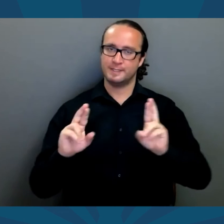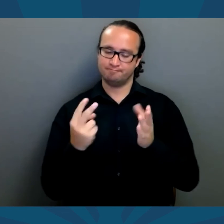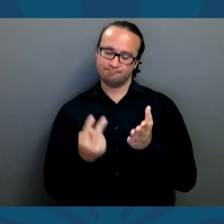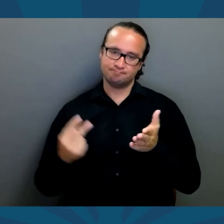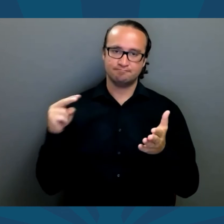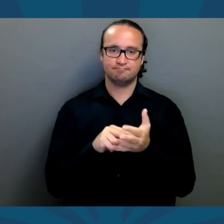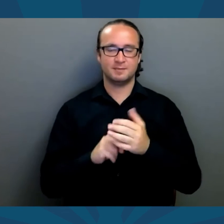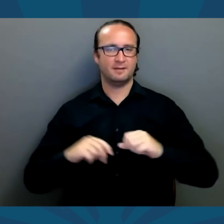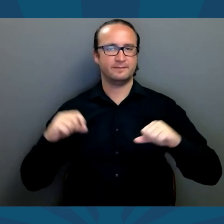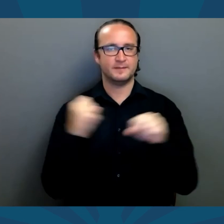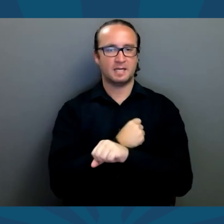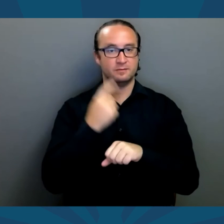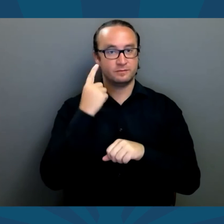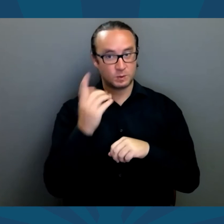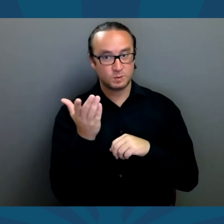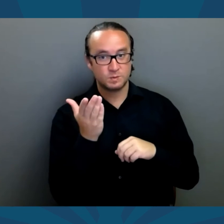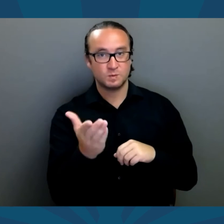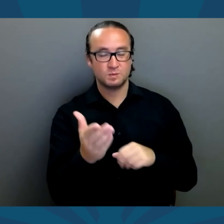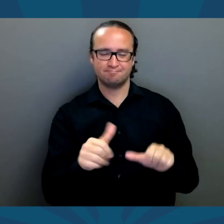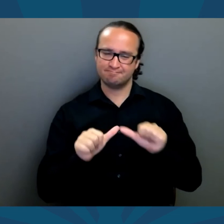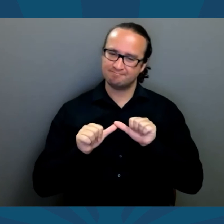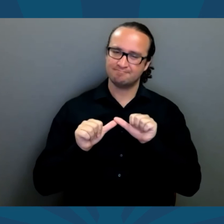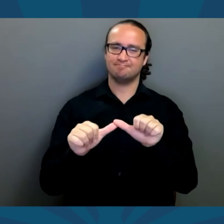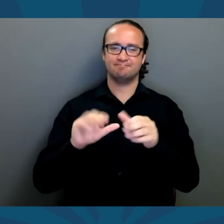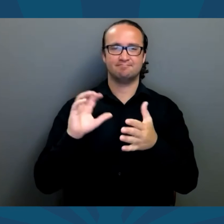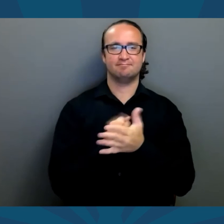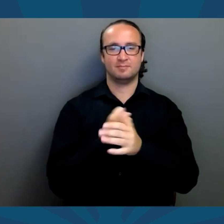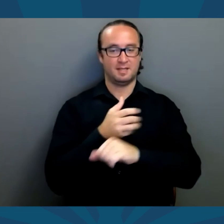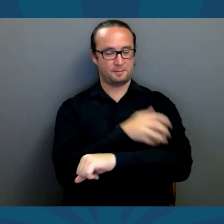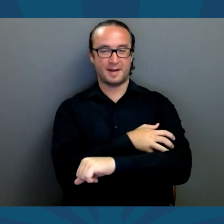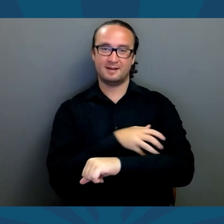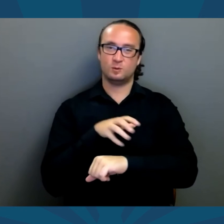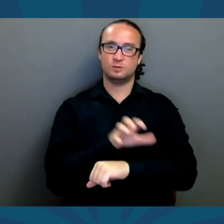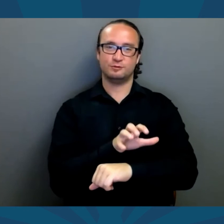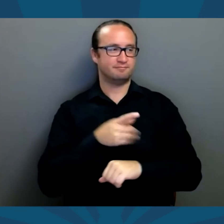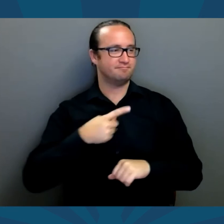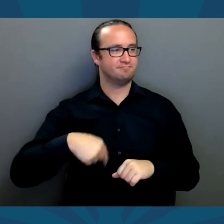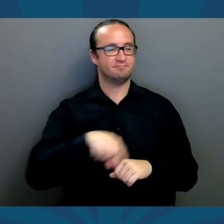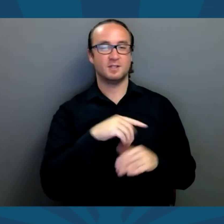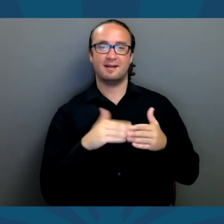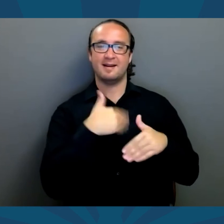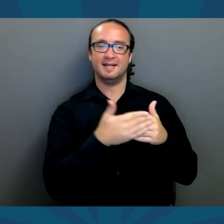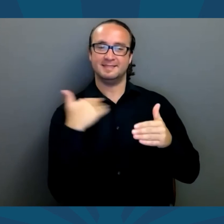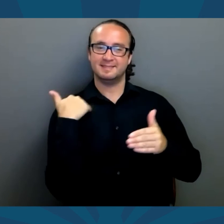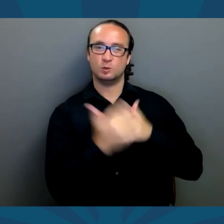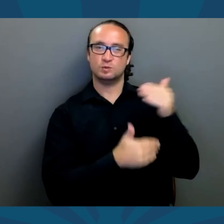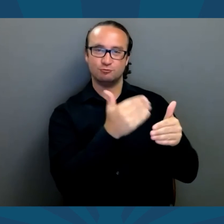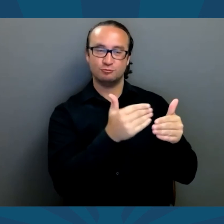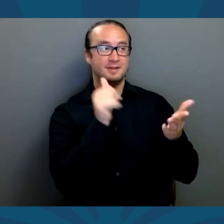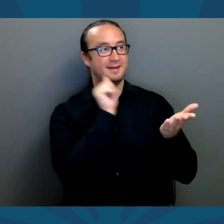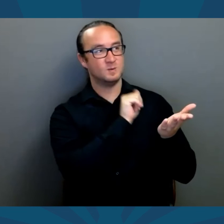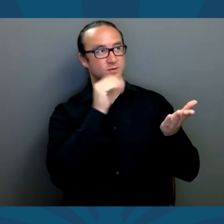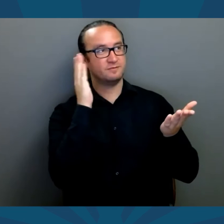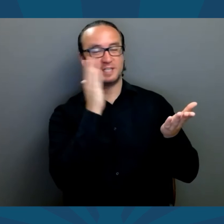It's time for a change, and I'm ready to step up and fight for you. Let's empower the next